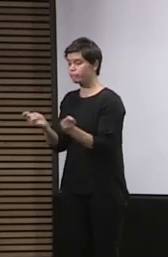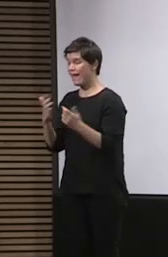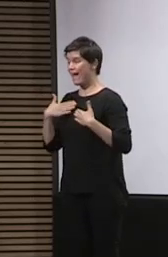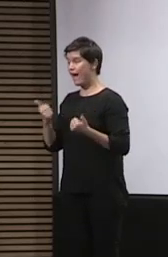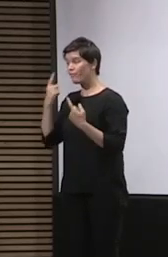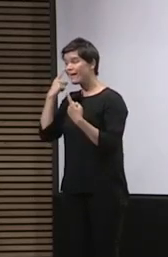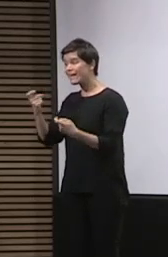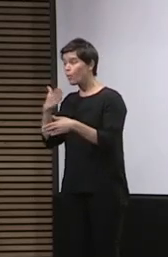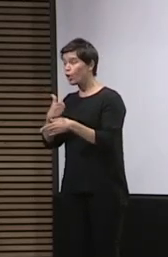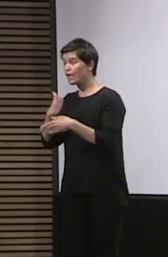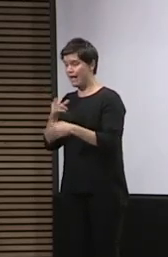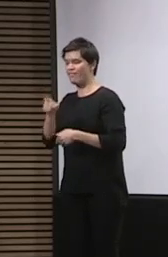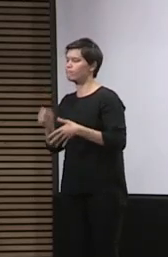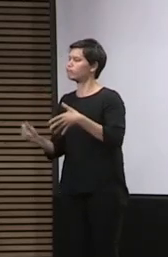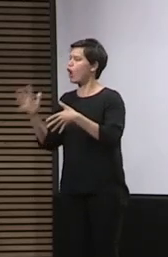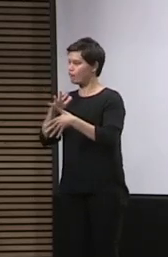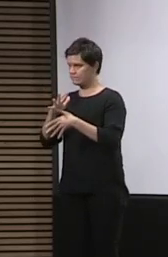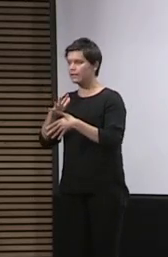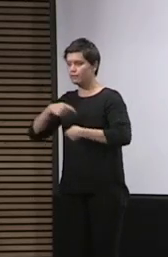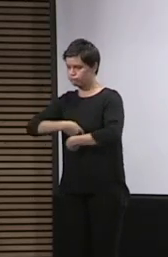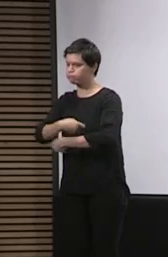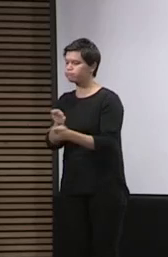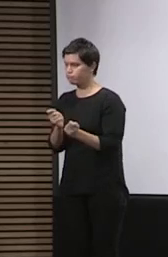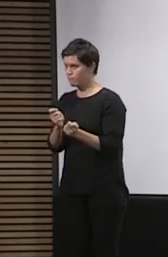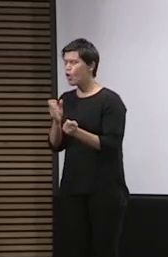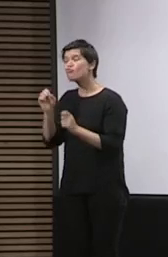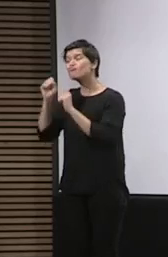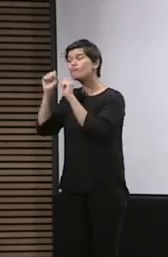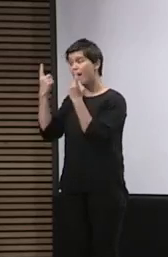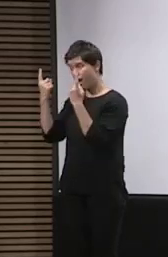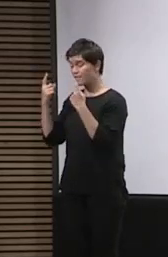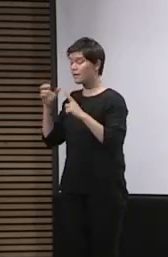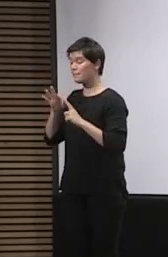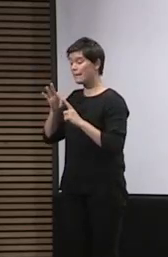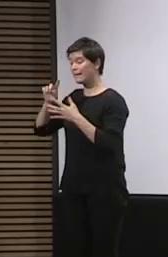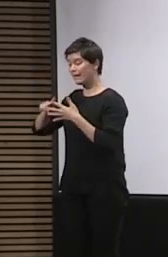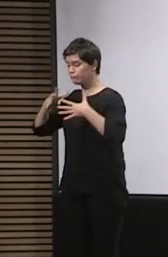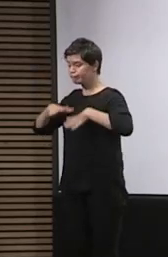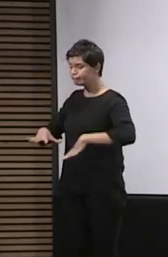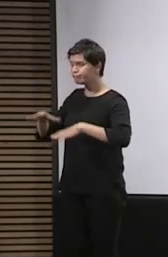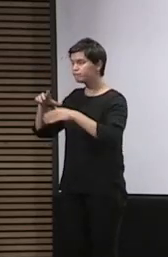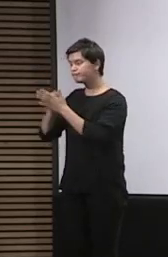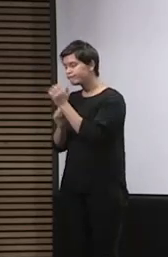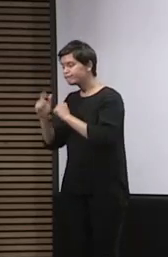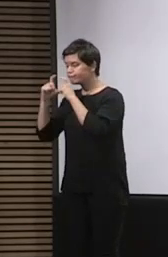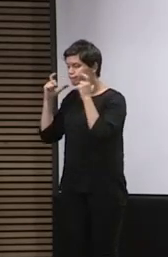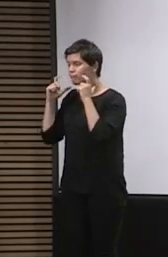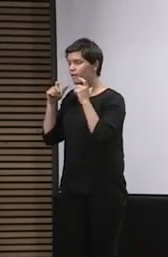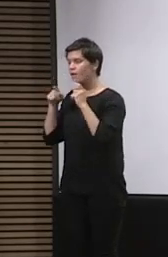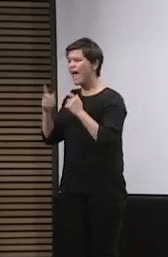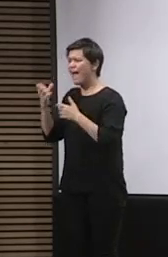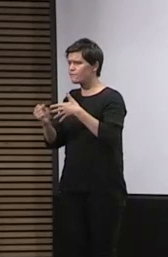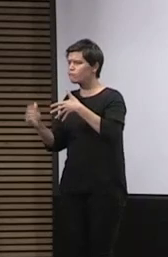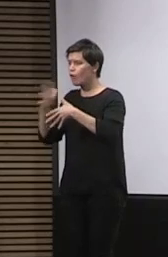as a priority. I think we have to recognise that there are priority groups for PPE. Healthcare workers is the group that I